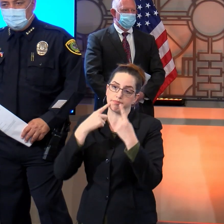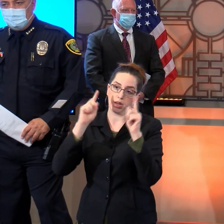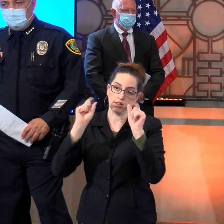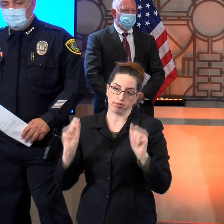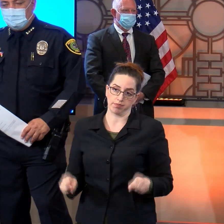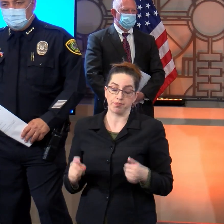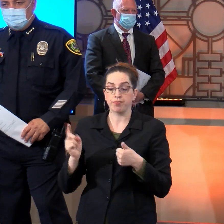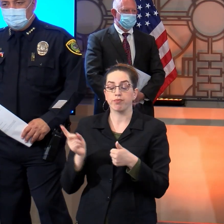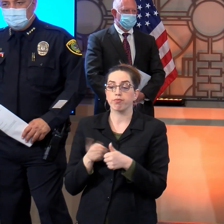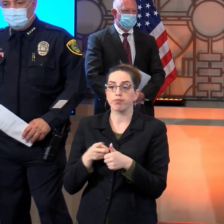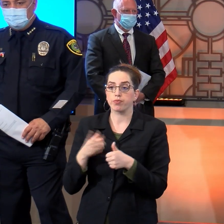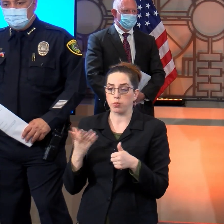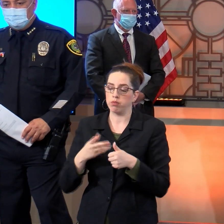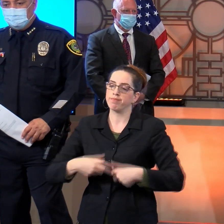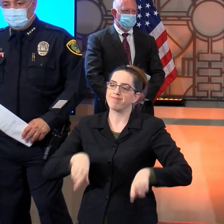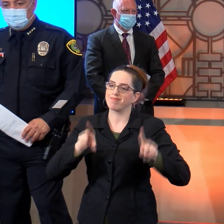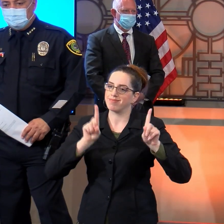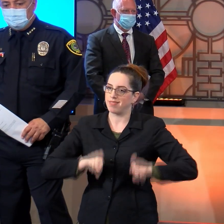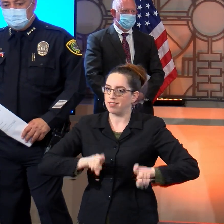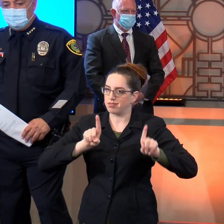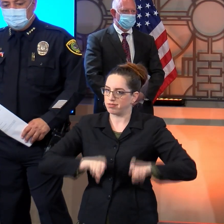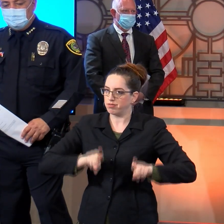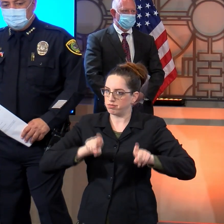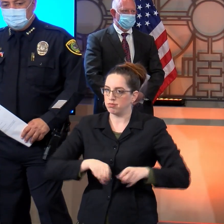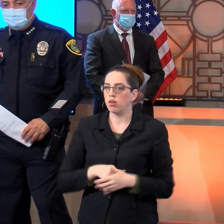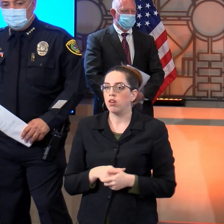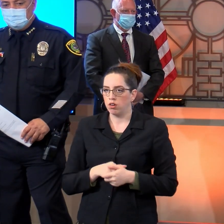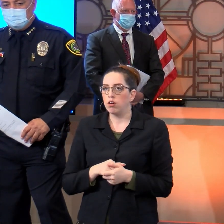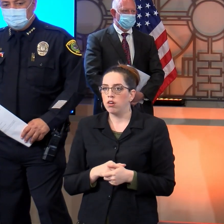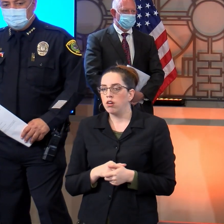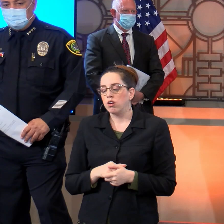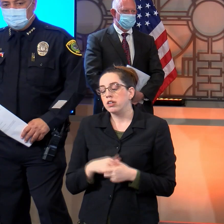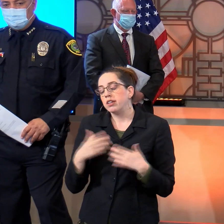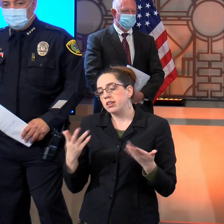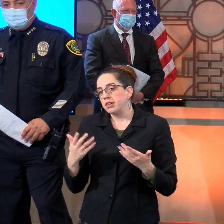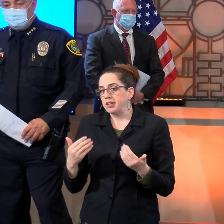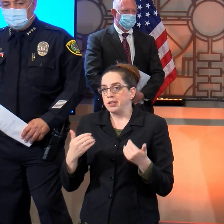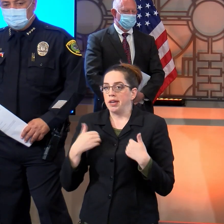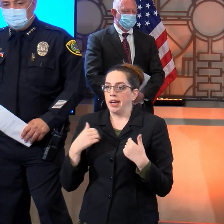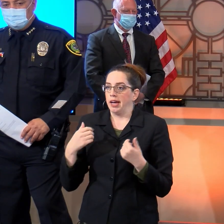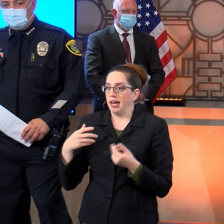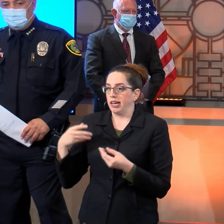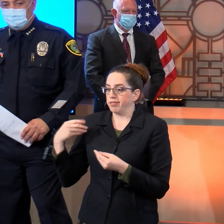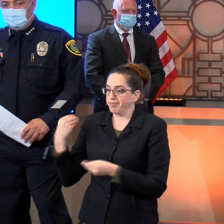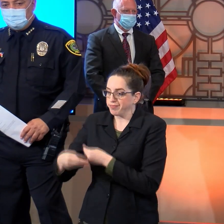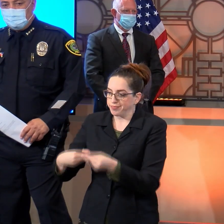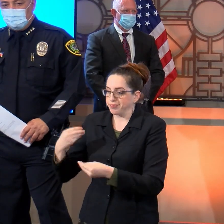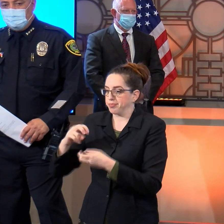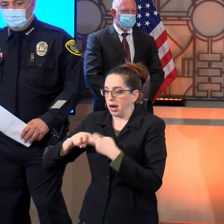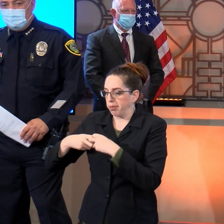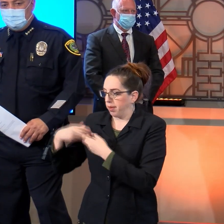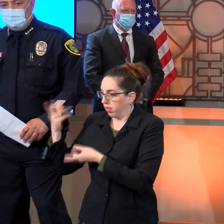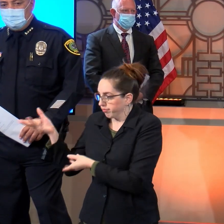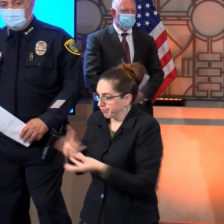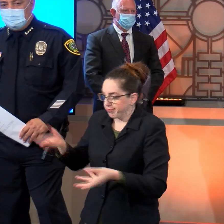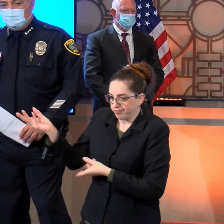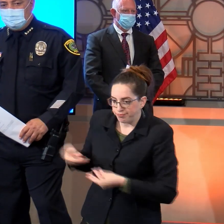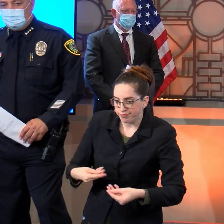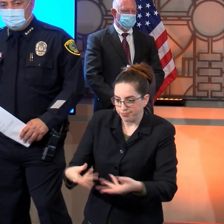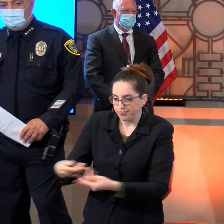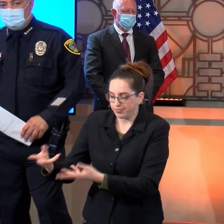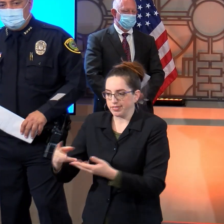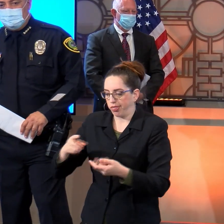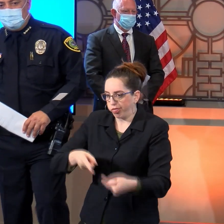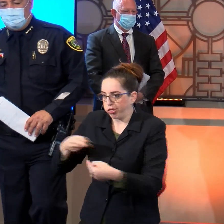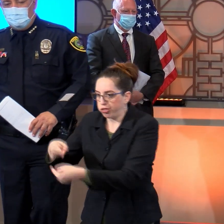1 is testing. So we have, through supply chain issues and a number of others, you've seen that